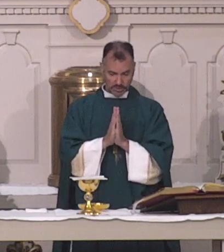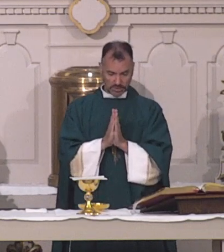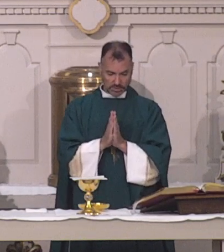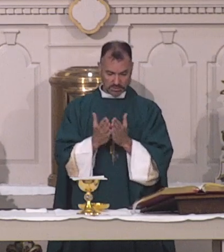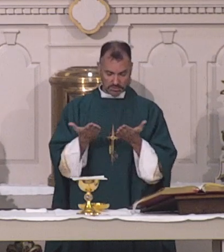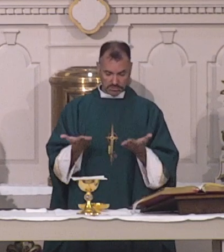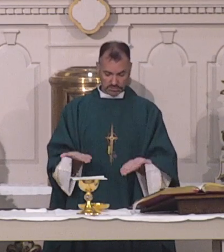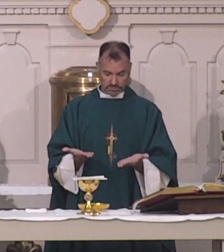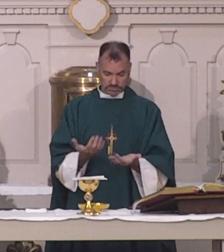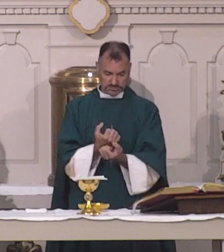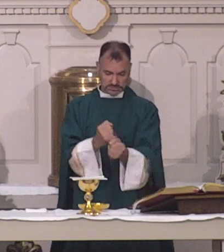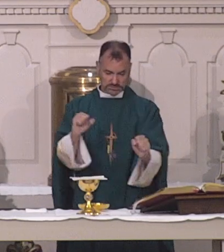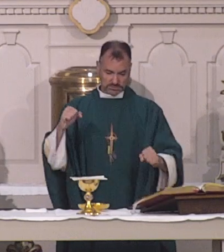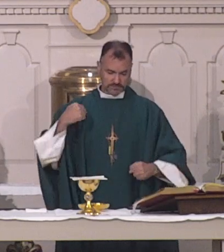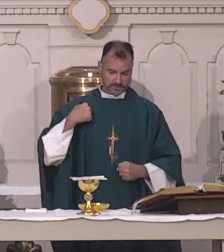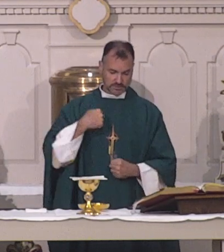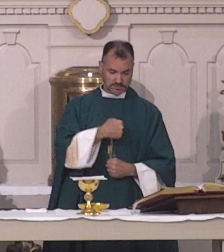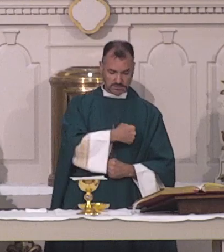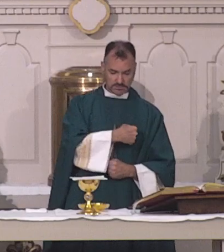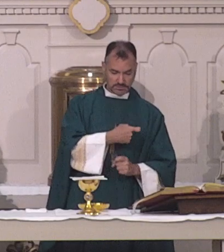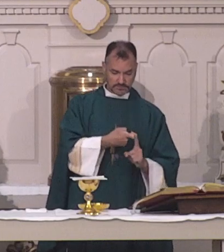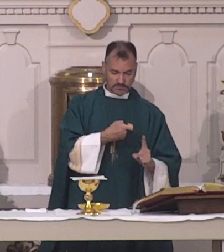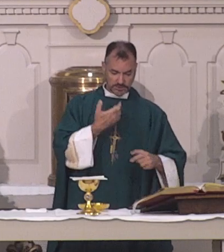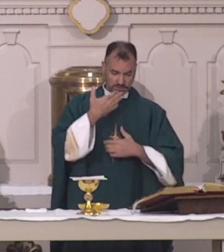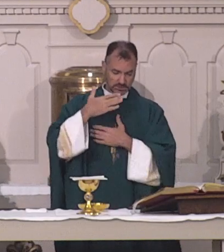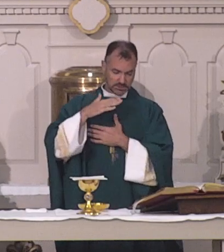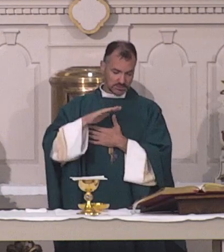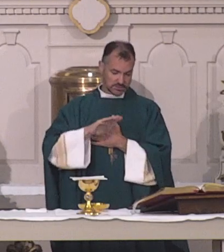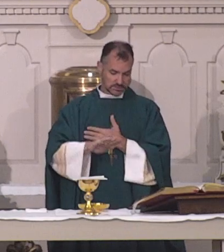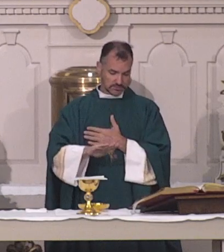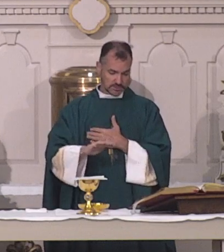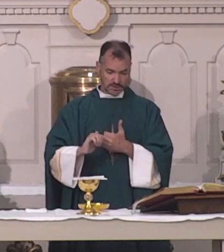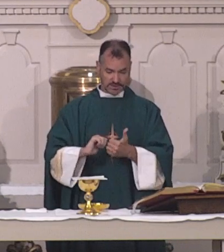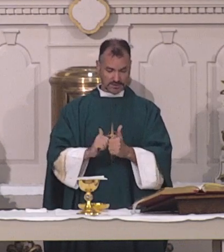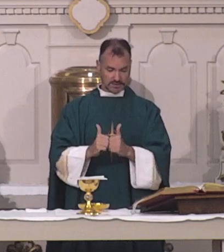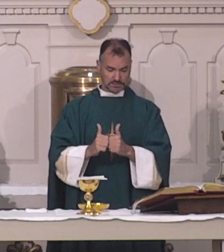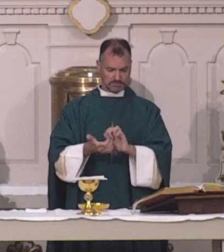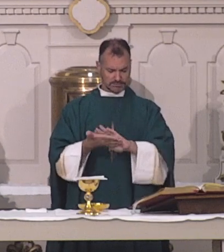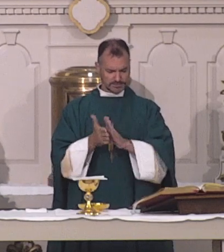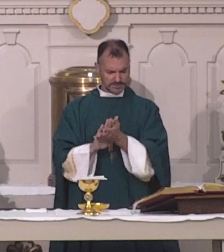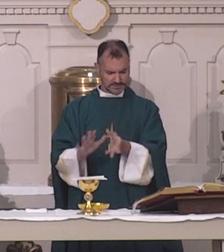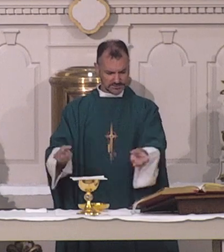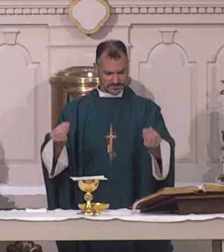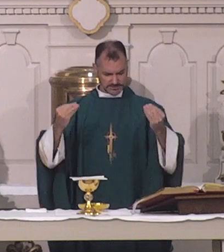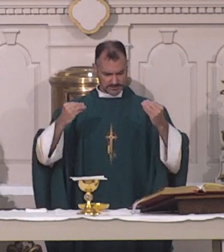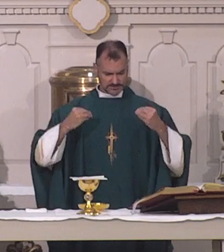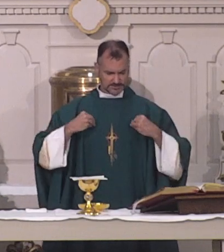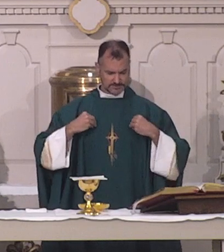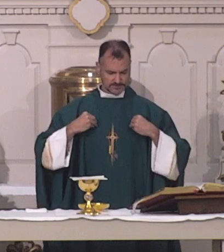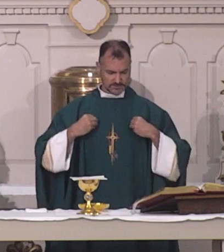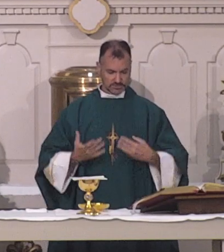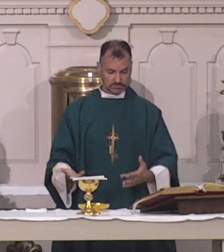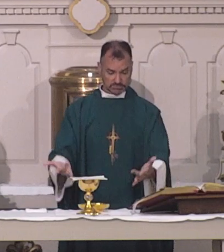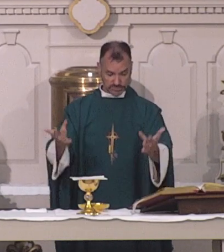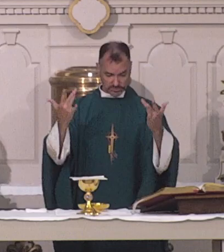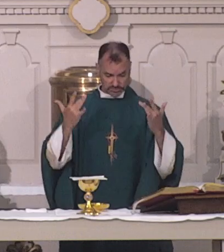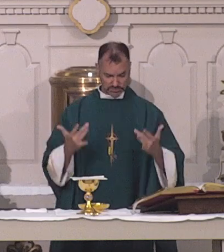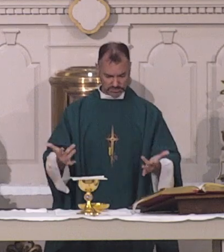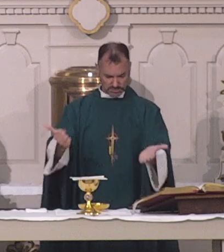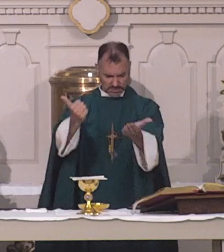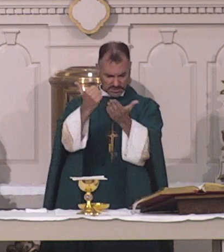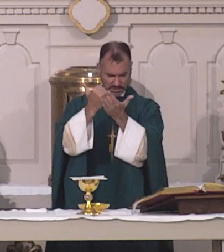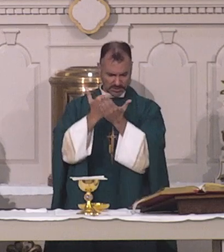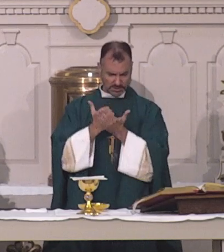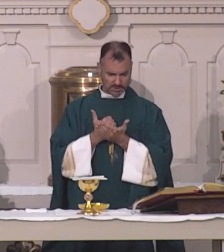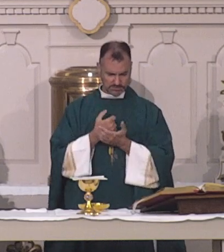Deliver us, Lord, we pray, from every evil. Graciously grant peace in our days, that by the help of your